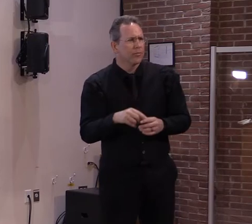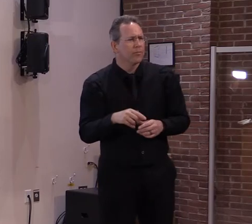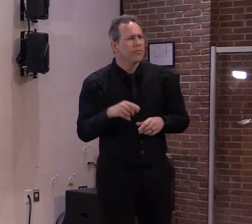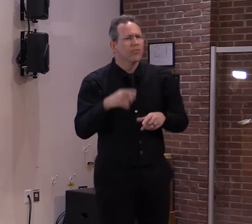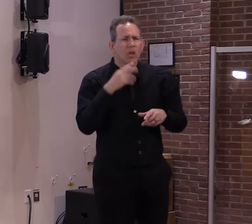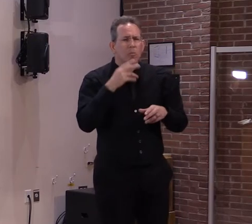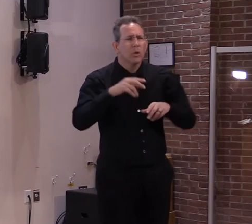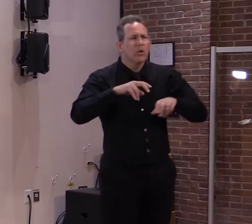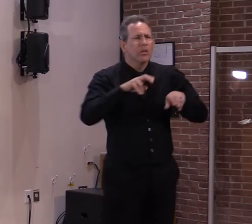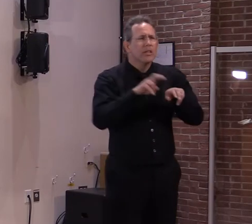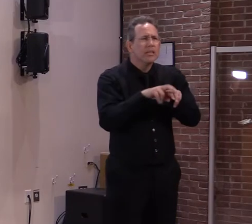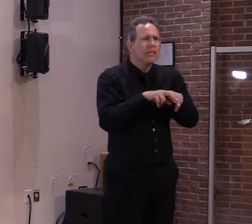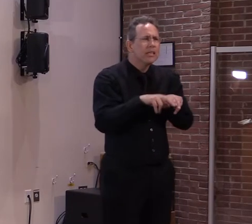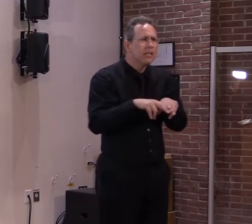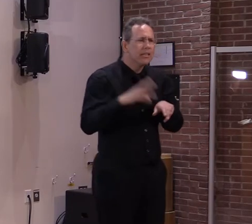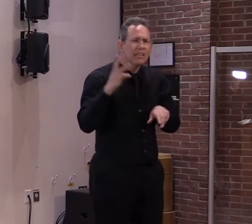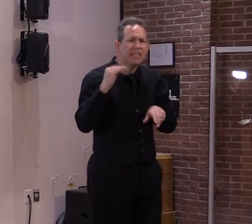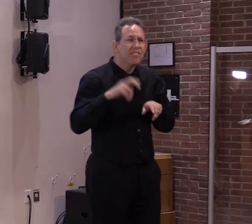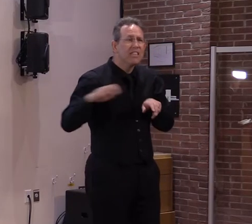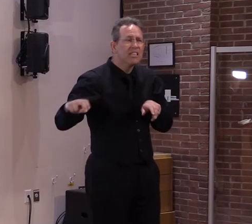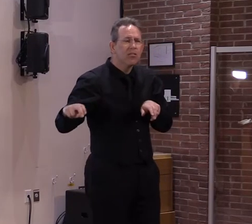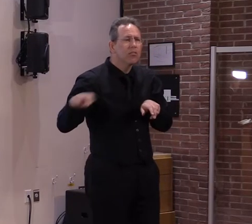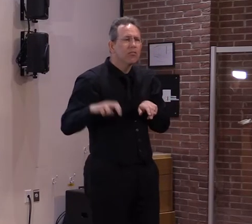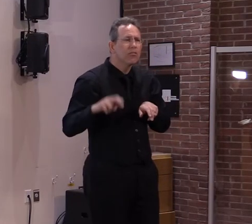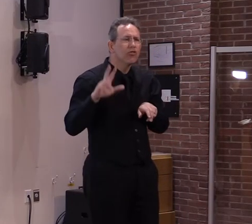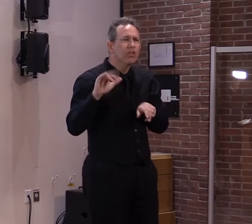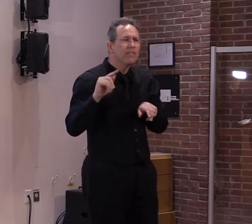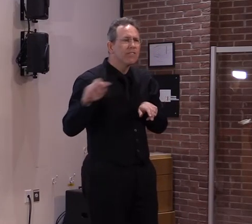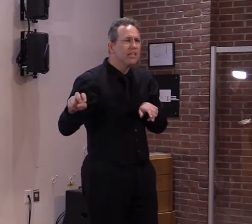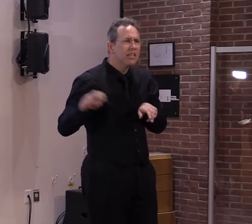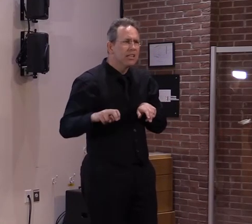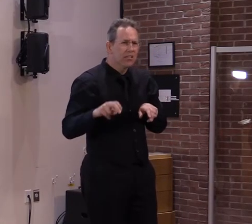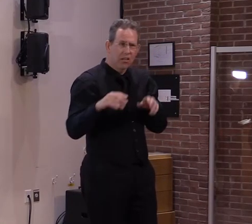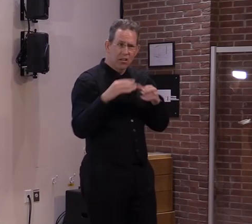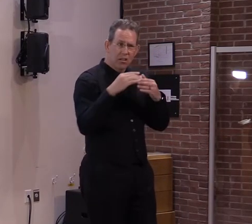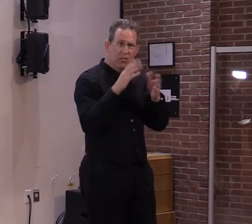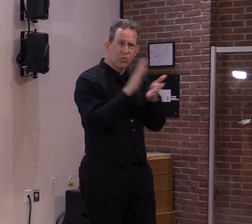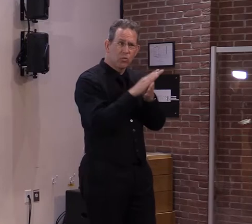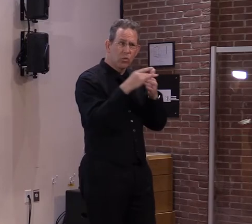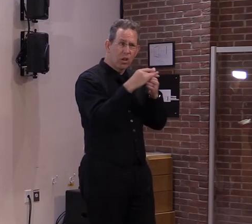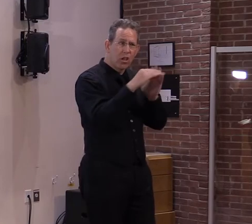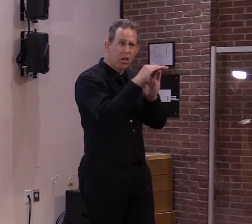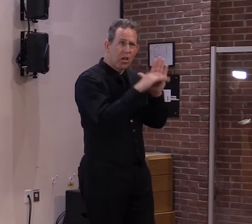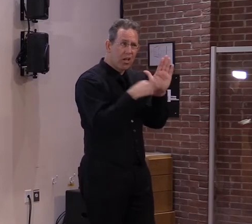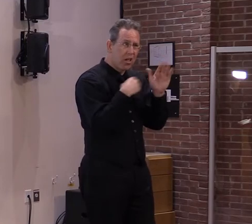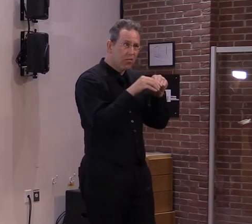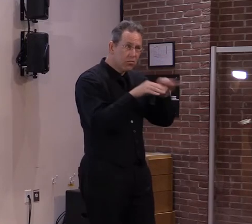out? Because we've been hearing from schools, school districts who want to have a plan in place prior to the April break.